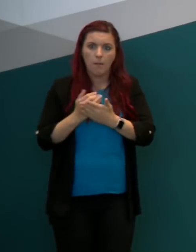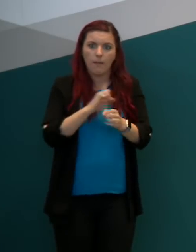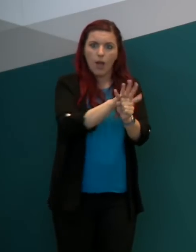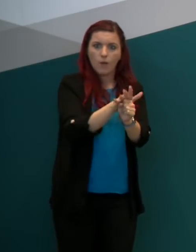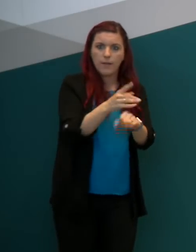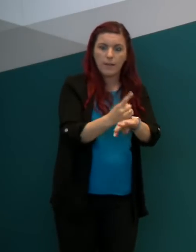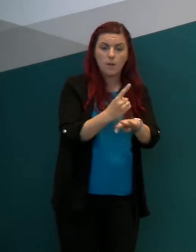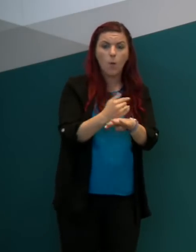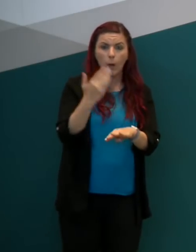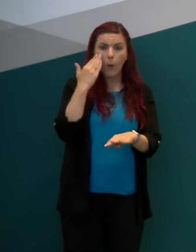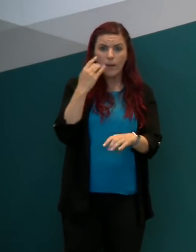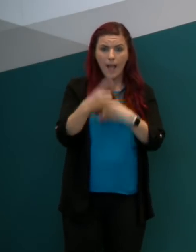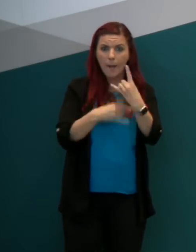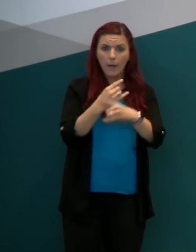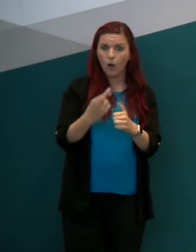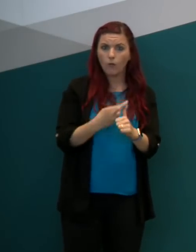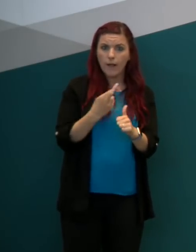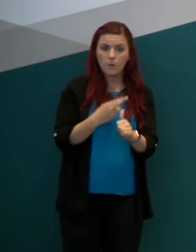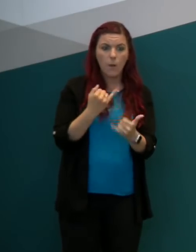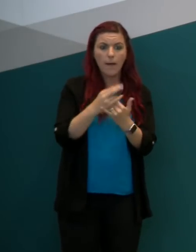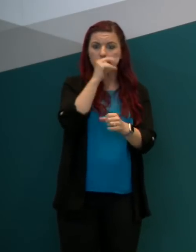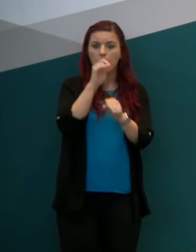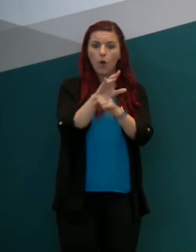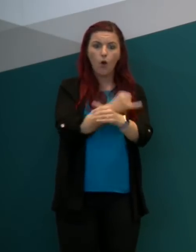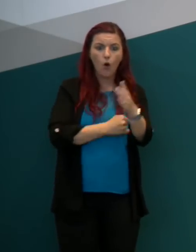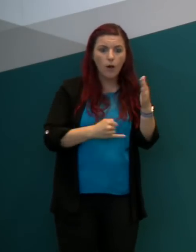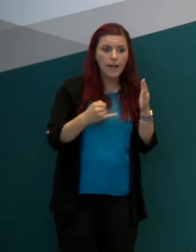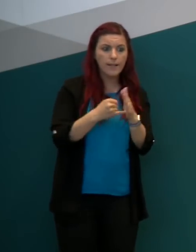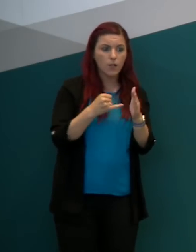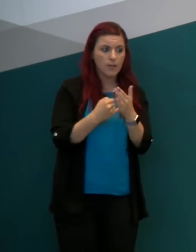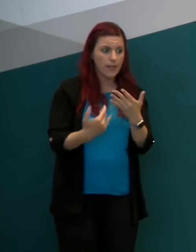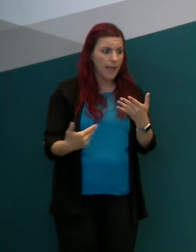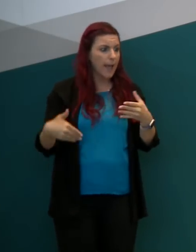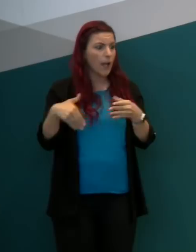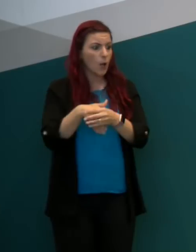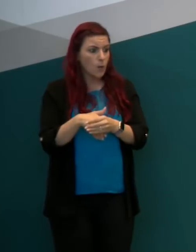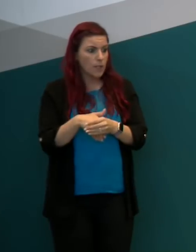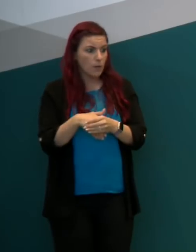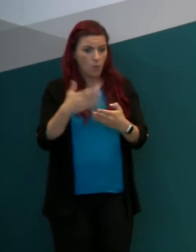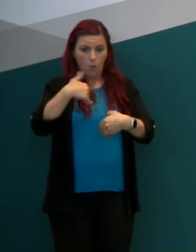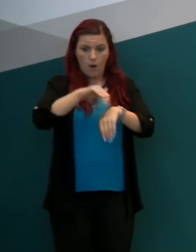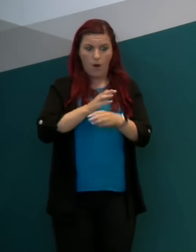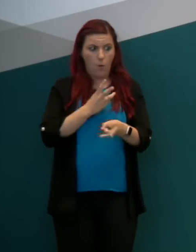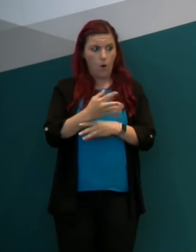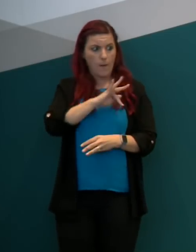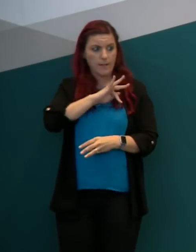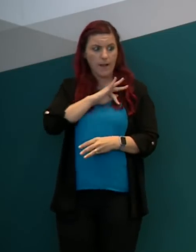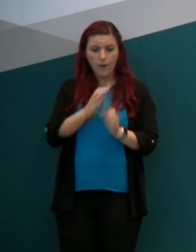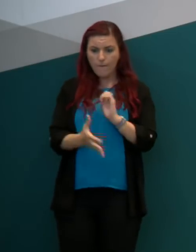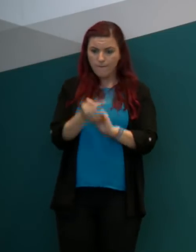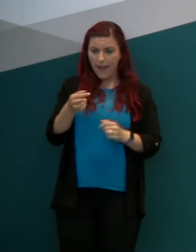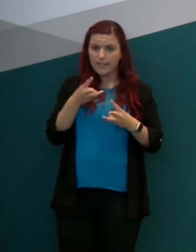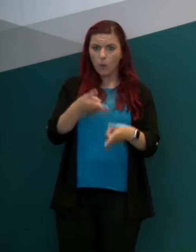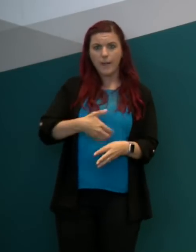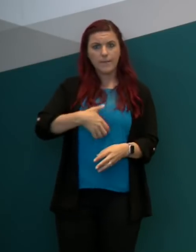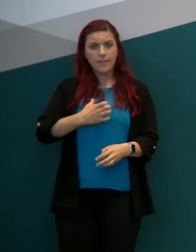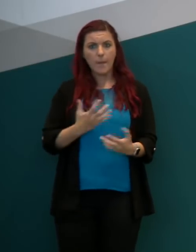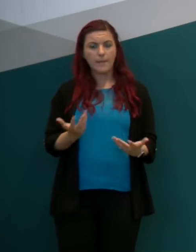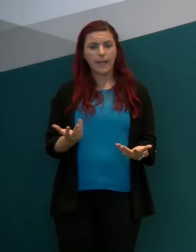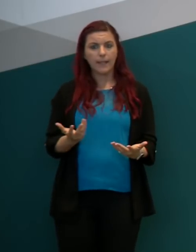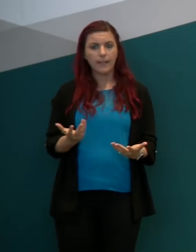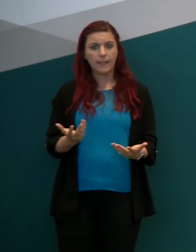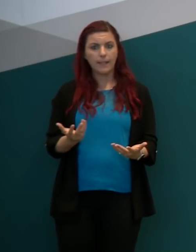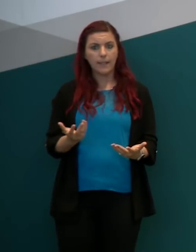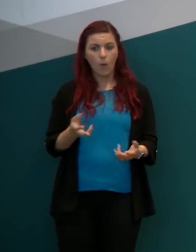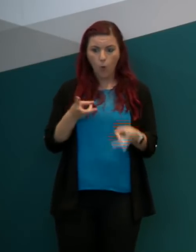sense that we know that organisations, if I can put that, including the one I work in myself, is finding ways of adapting and working